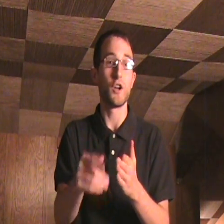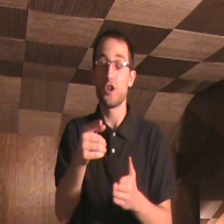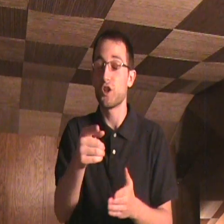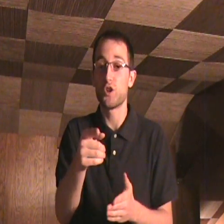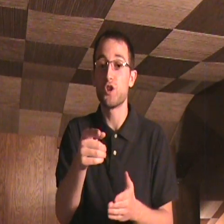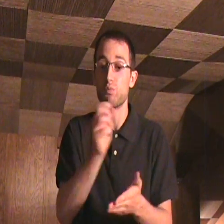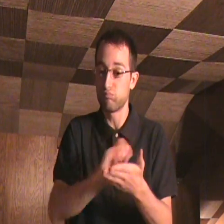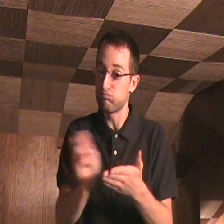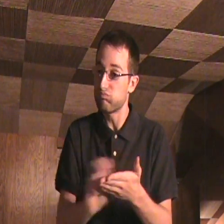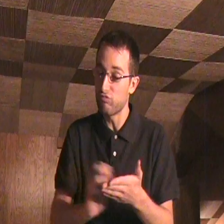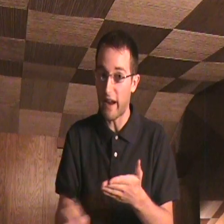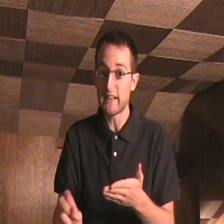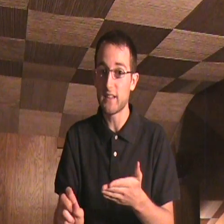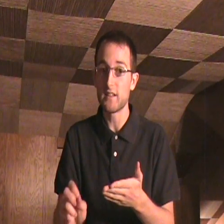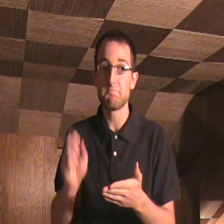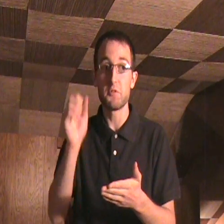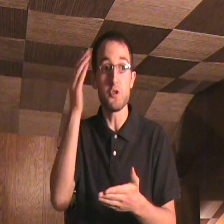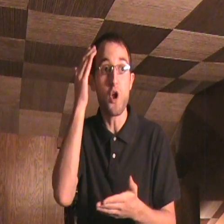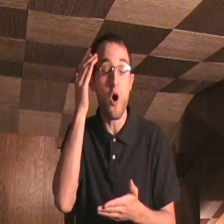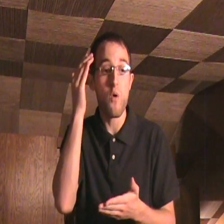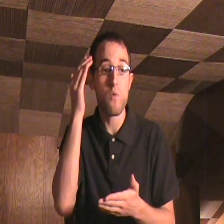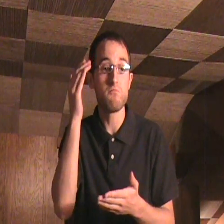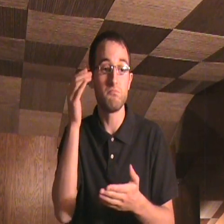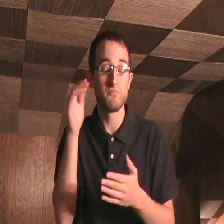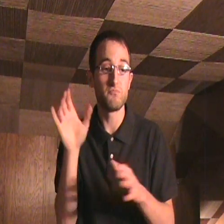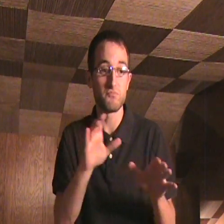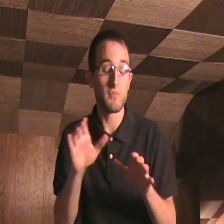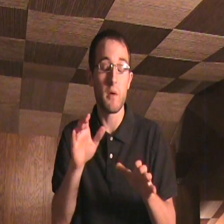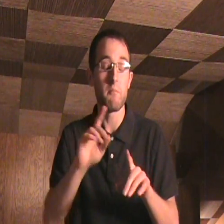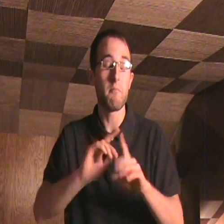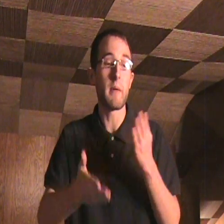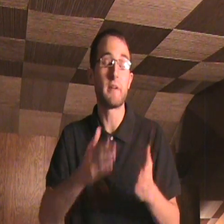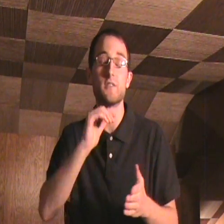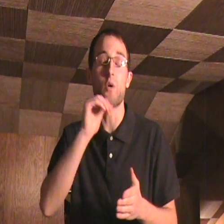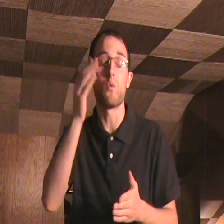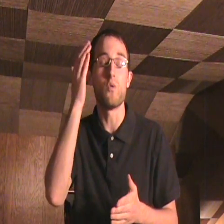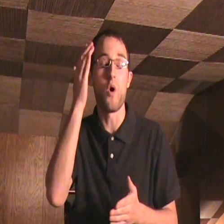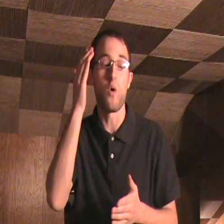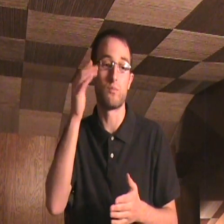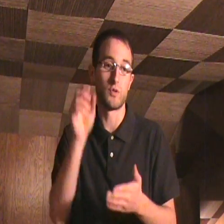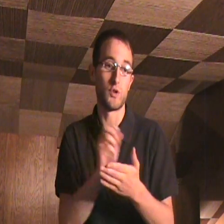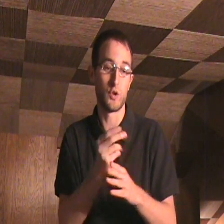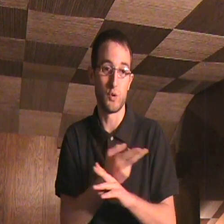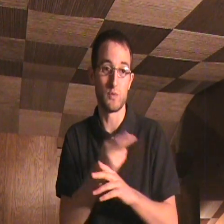probably didn't know what they were called yet. We are going to learn about